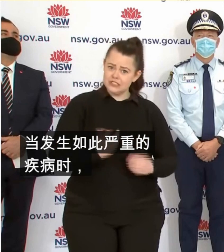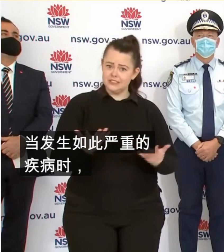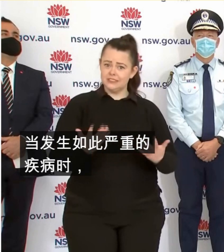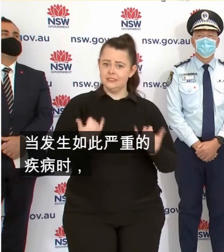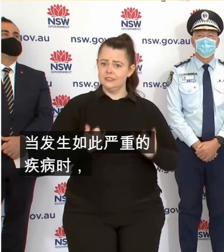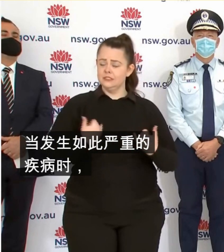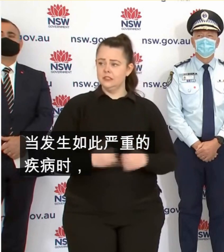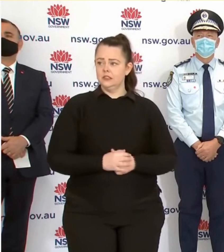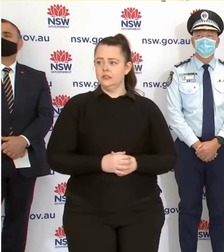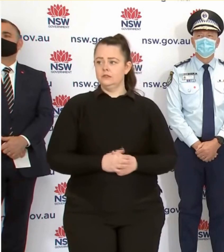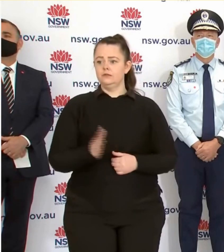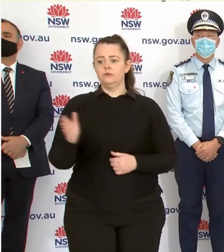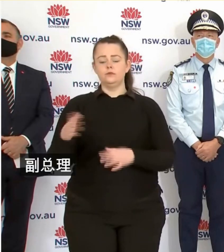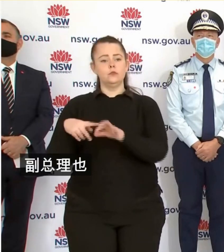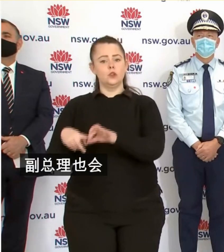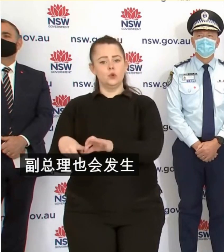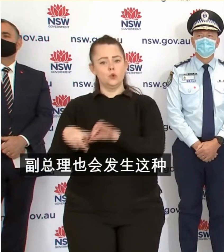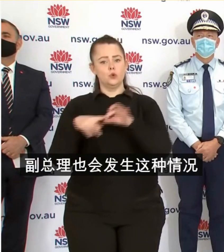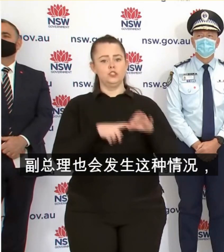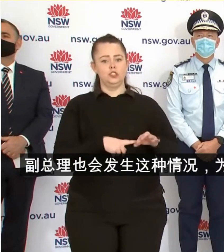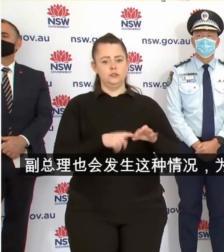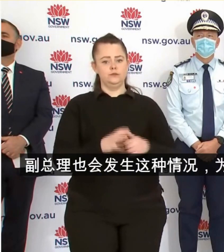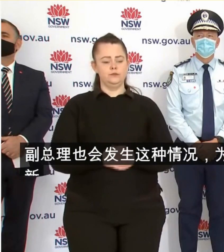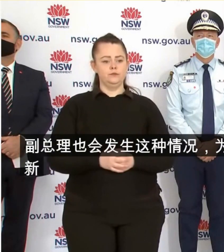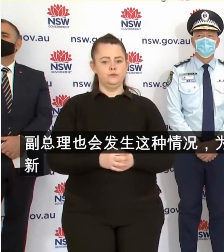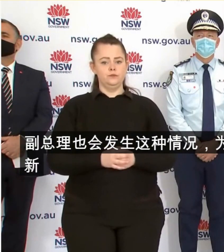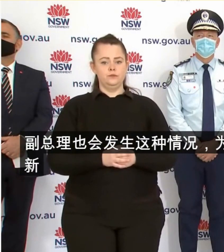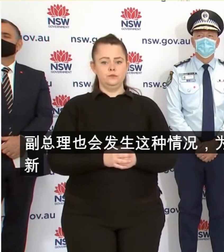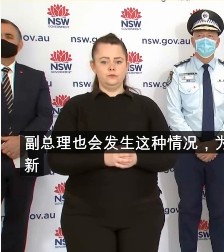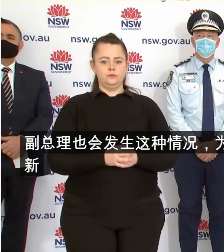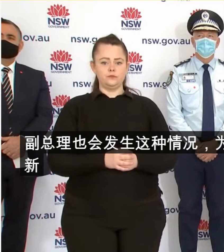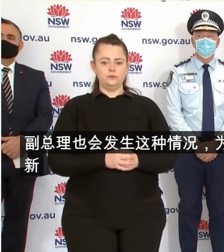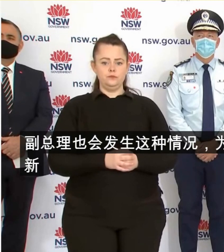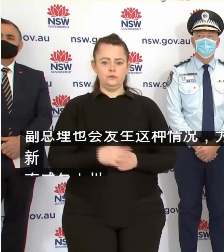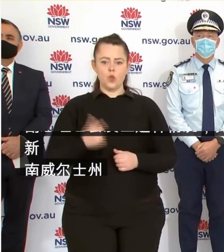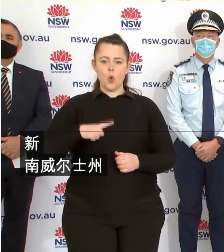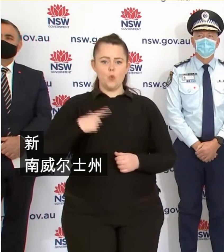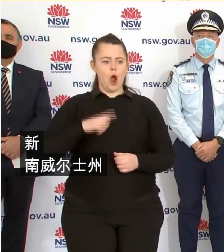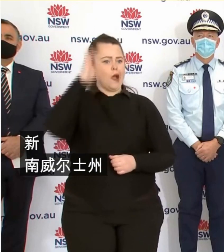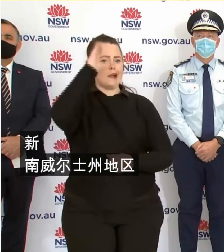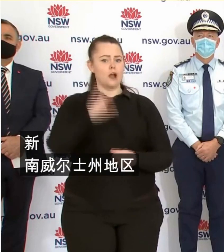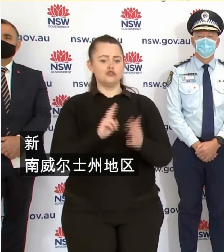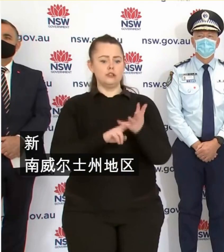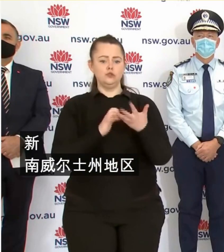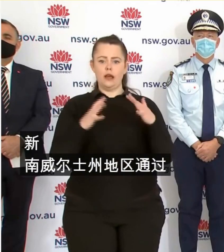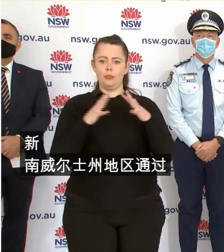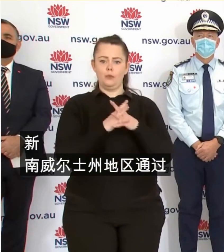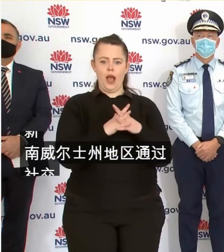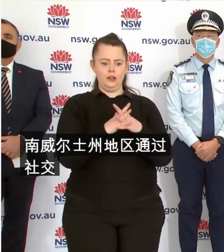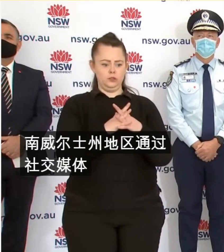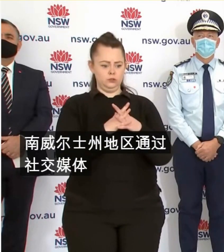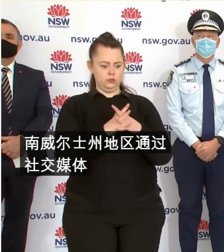you think it's acceptable, and Deputy Premier as well, why do you think it's acceptable that regional New South Wales found out about the